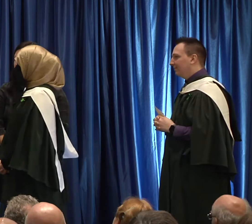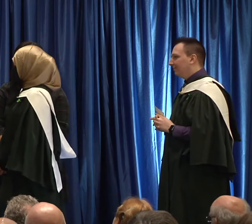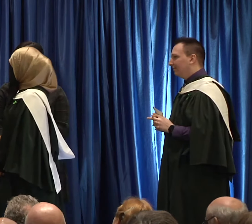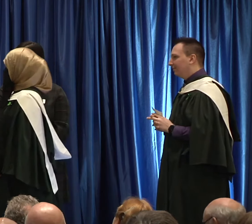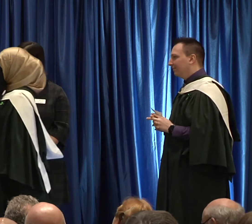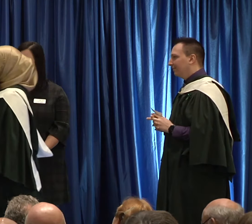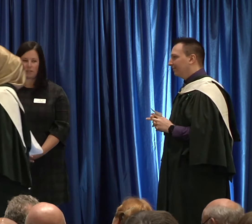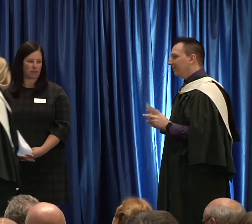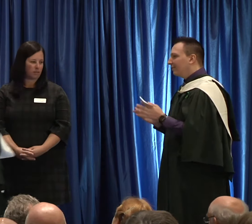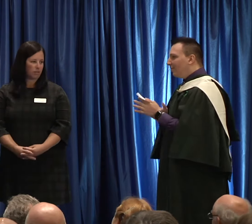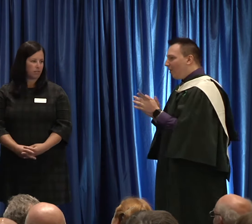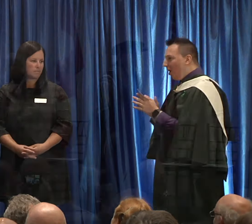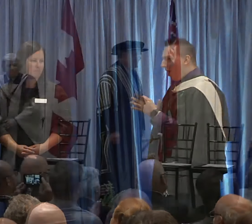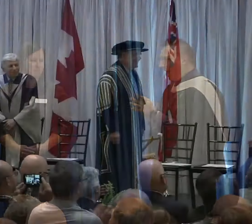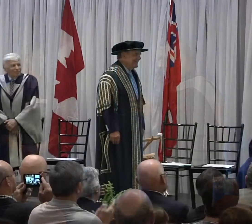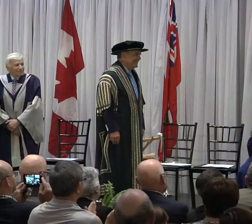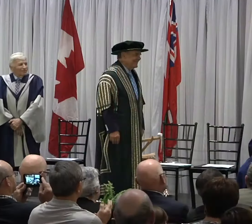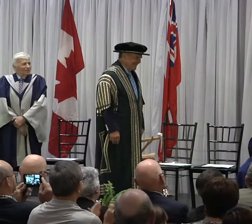Akifa Desai.